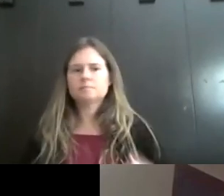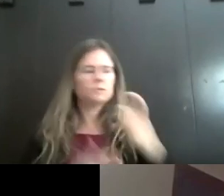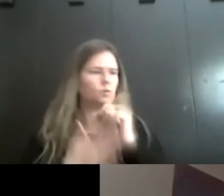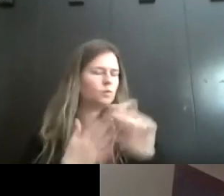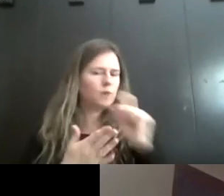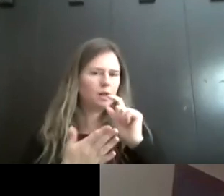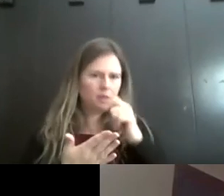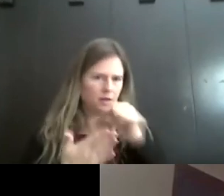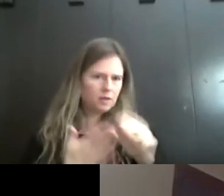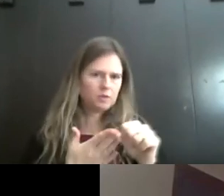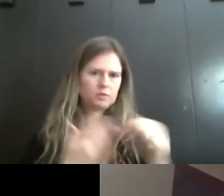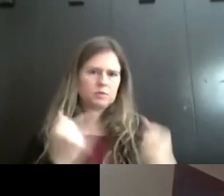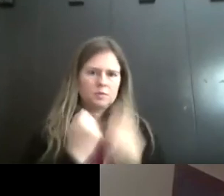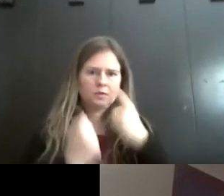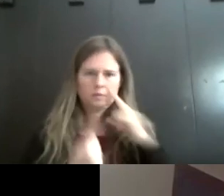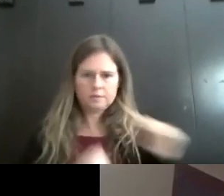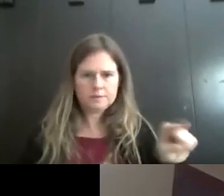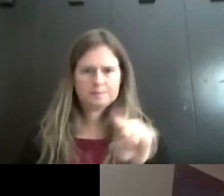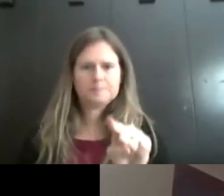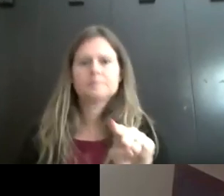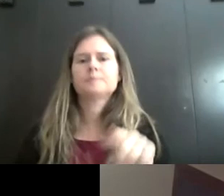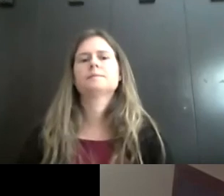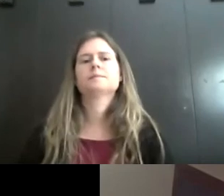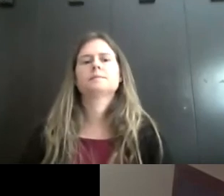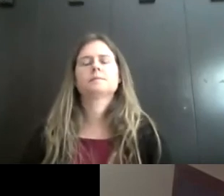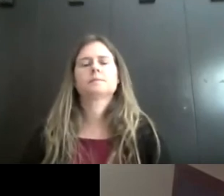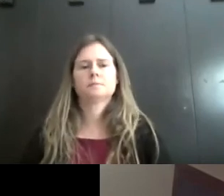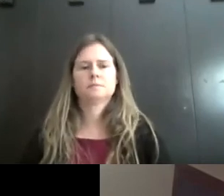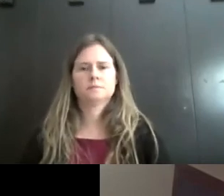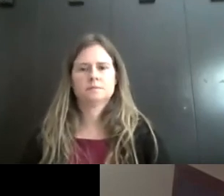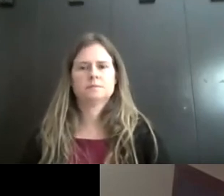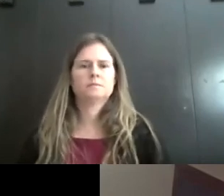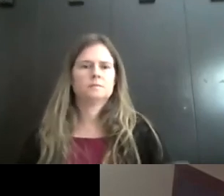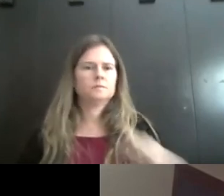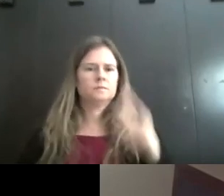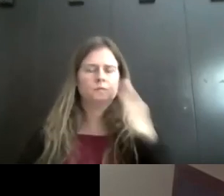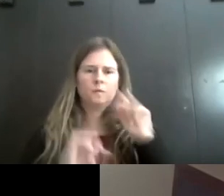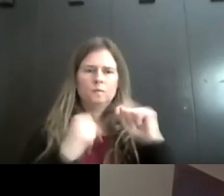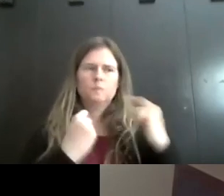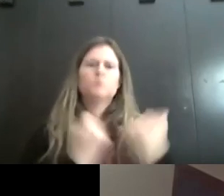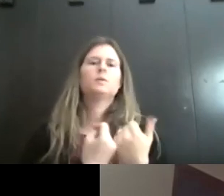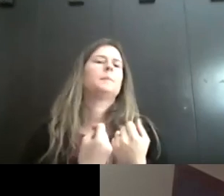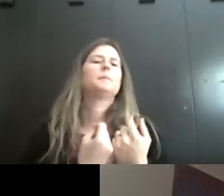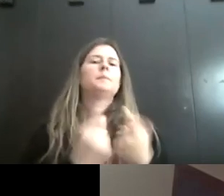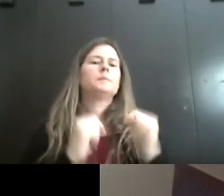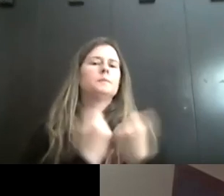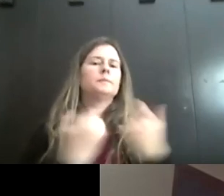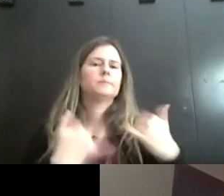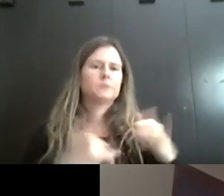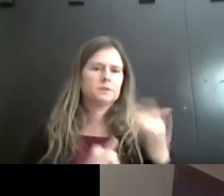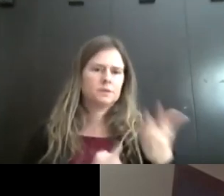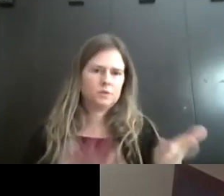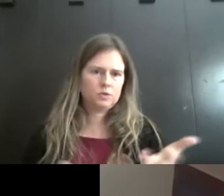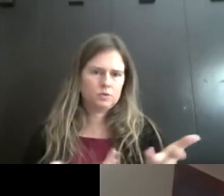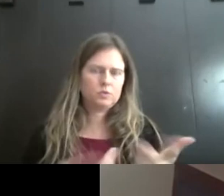support that you know these tribes, you know that they're still here, and they're still tribal people, and